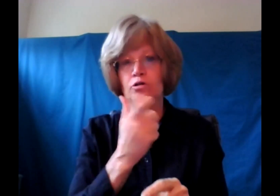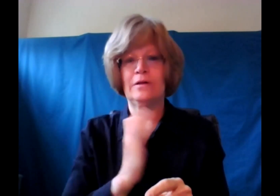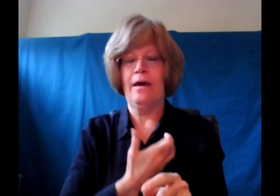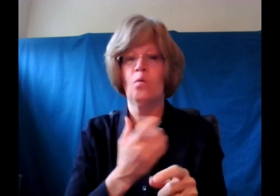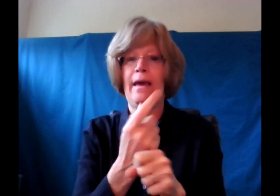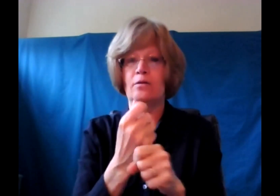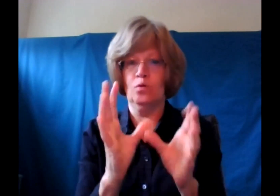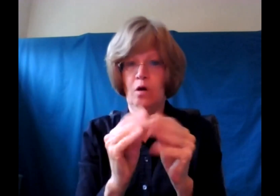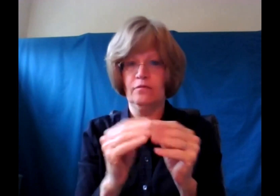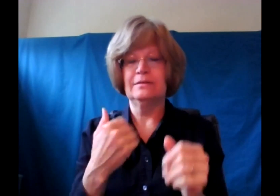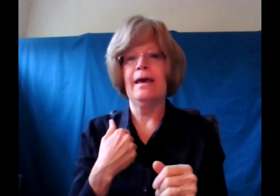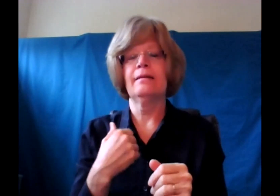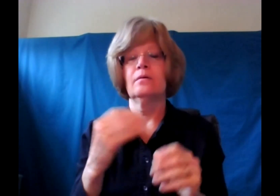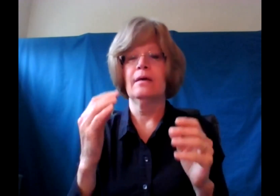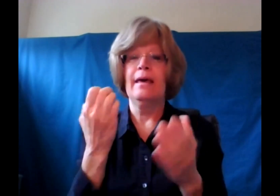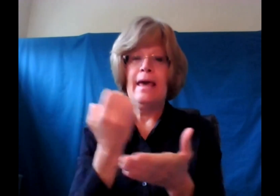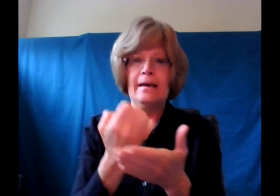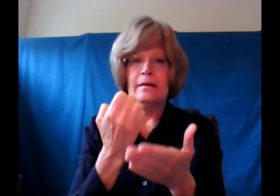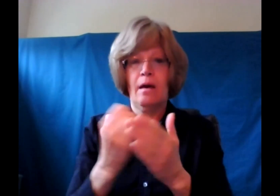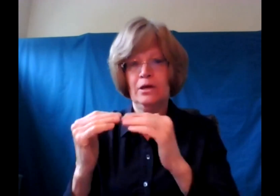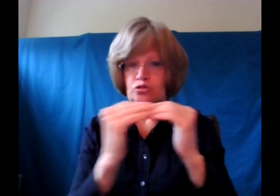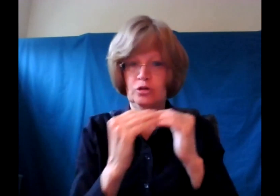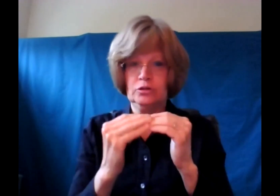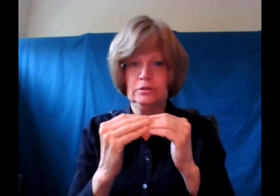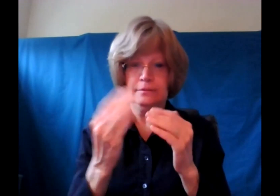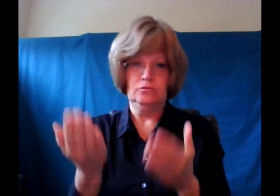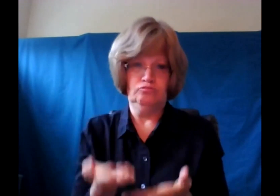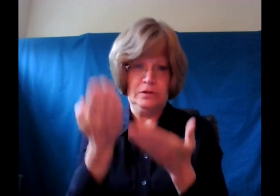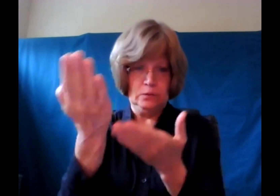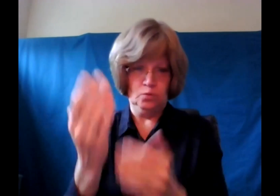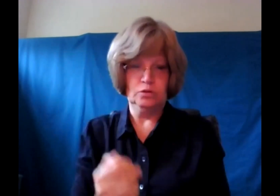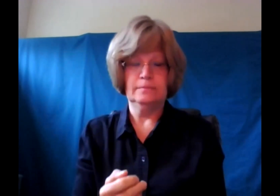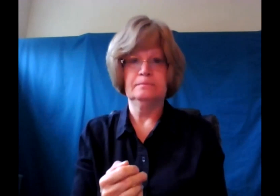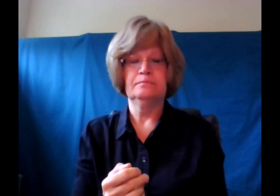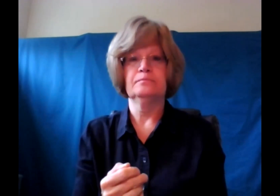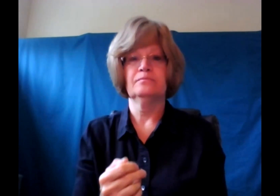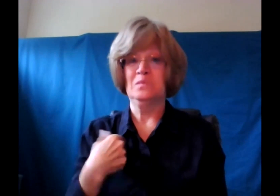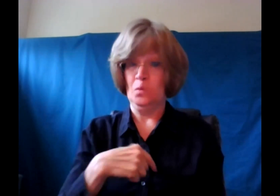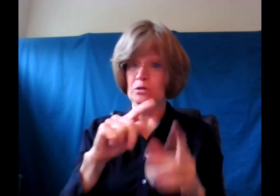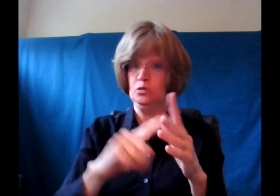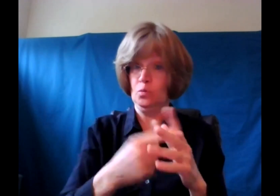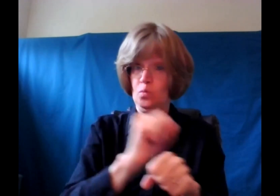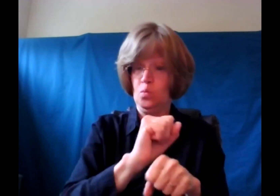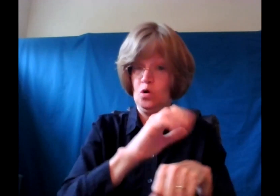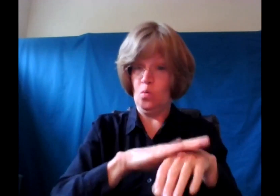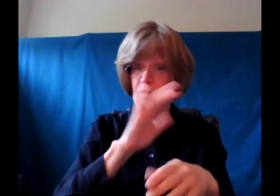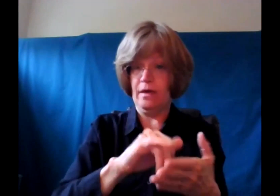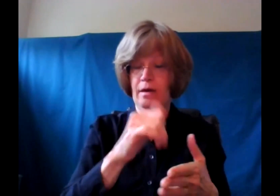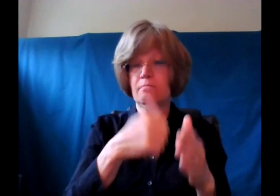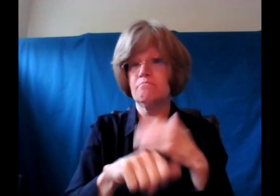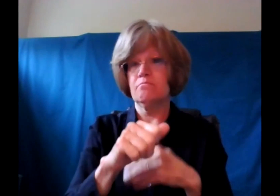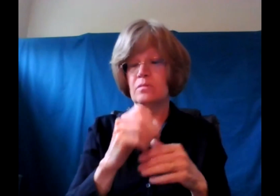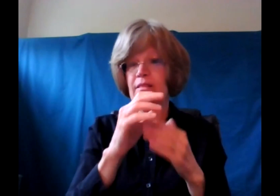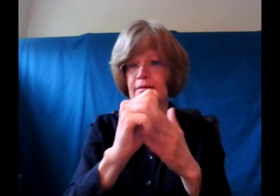the Economic Justice Resolution. And when we began to work on this under the leadership